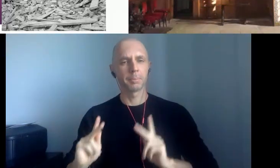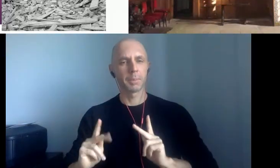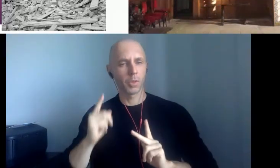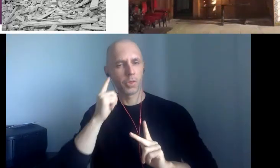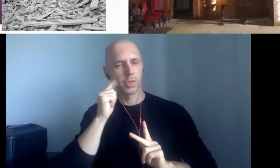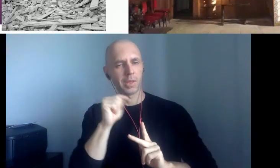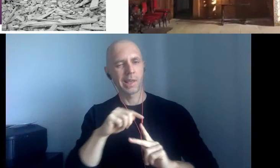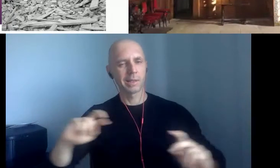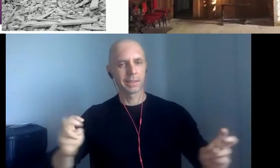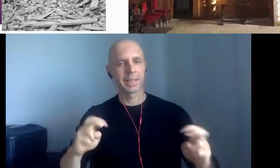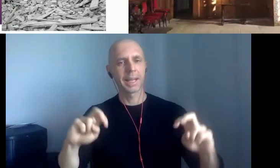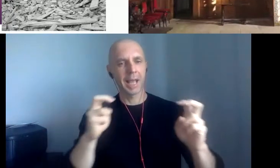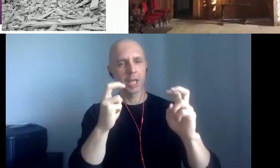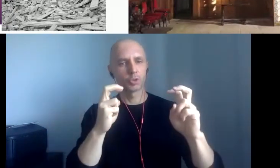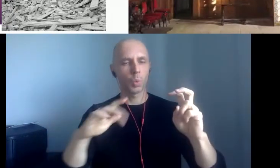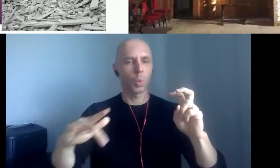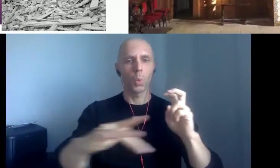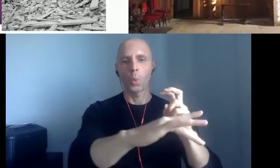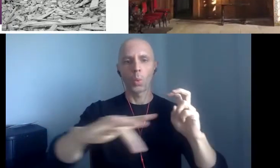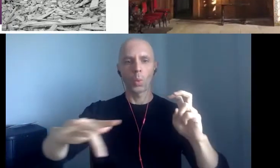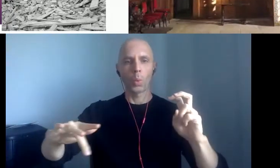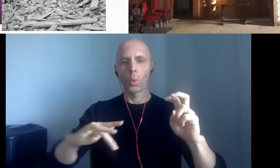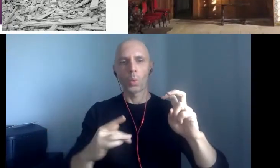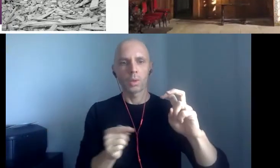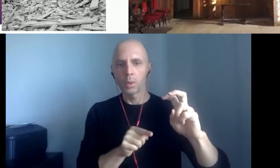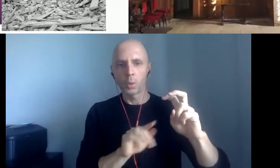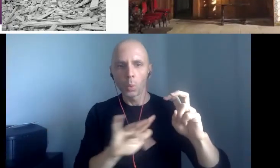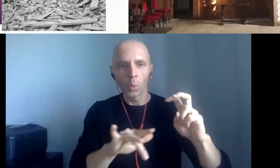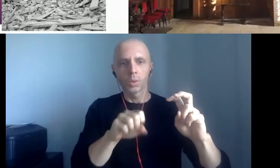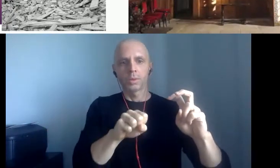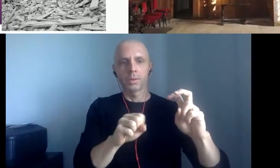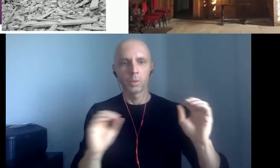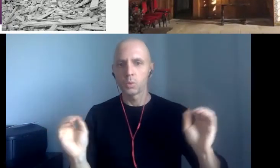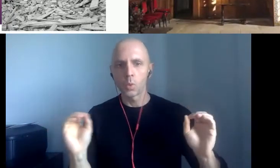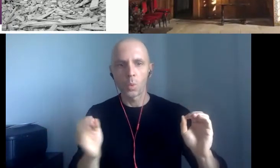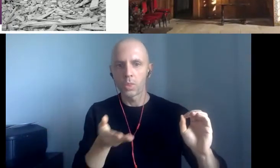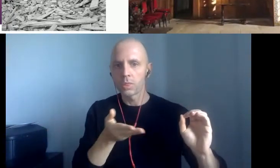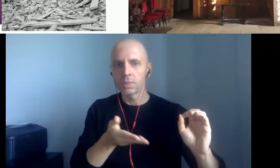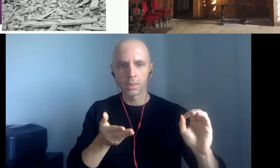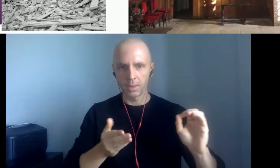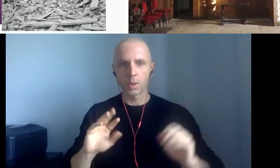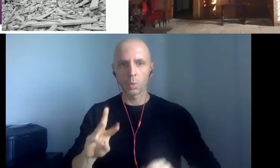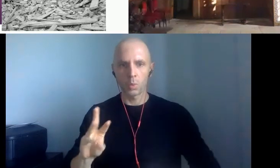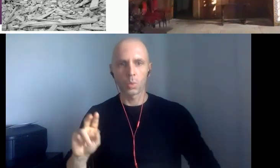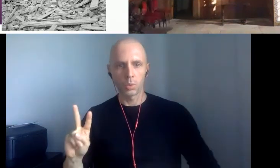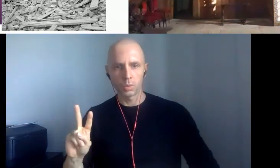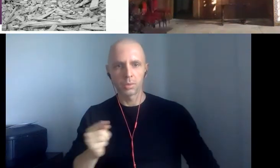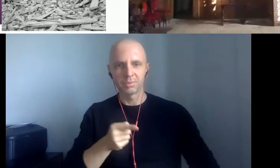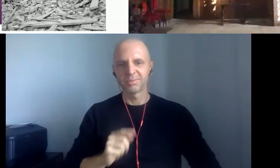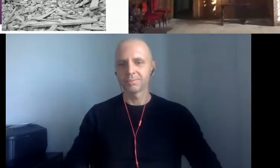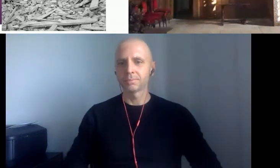isolated during World War II, that it's in this safe location. It's 60 miles south of